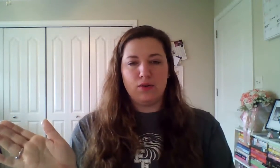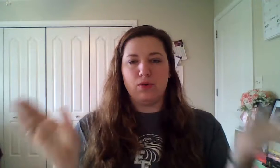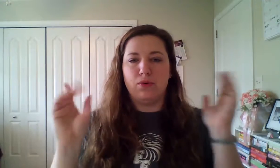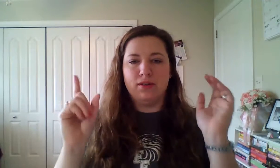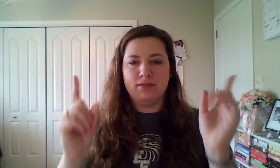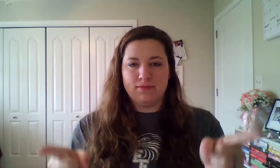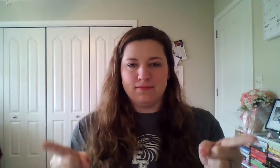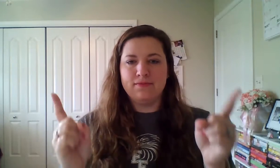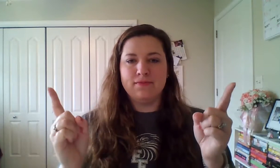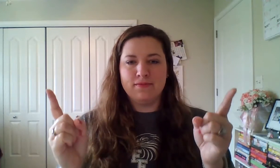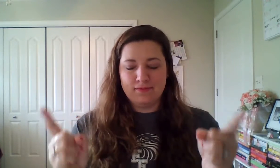Oo.